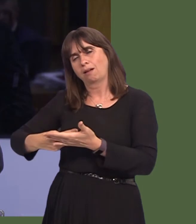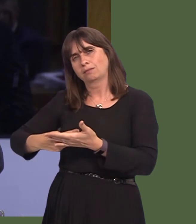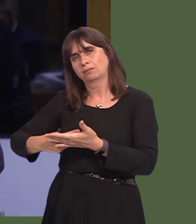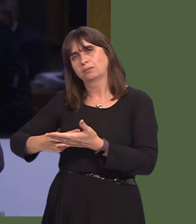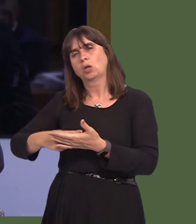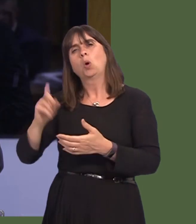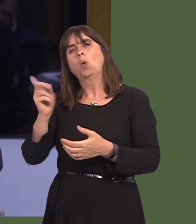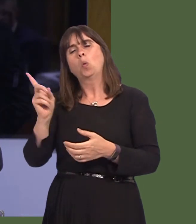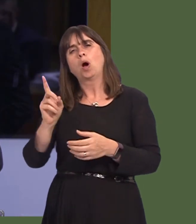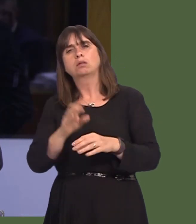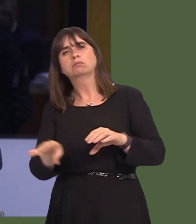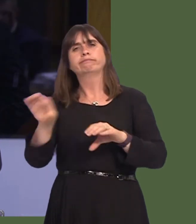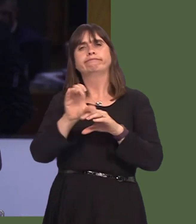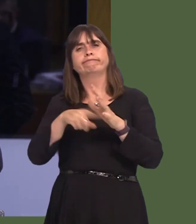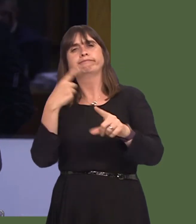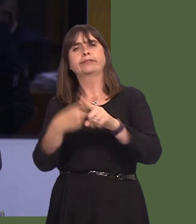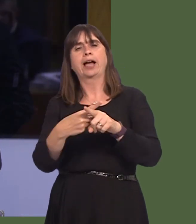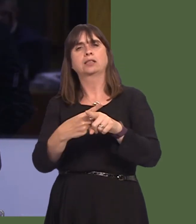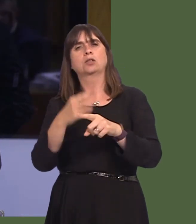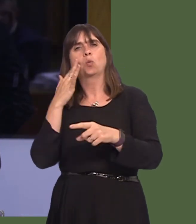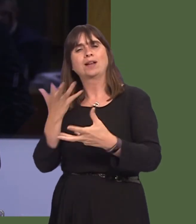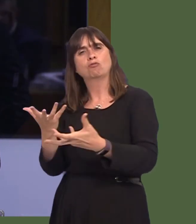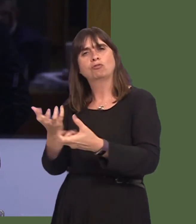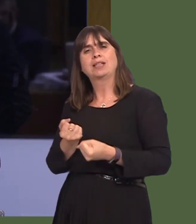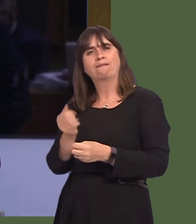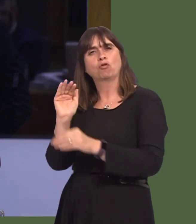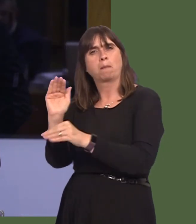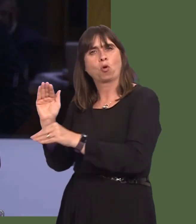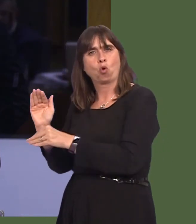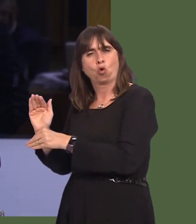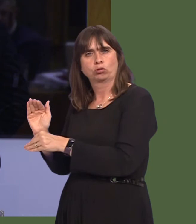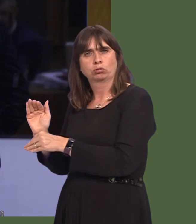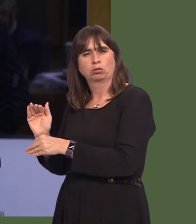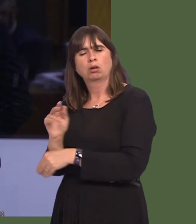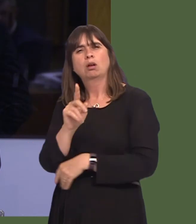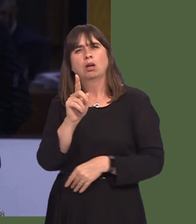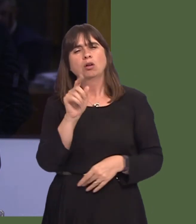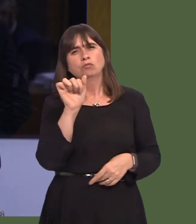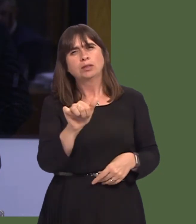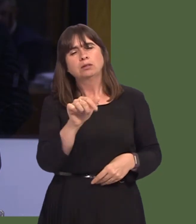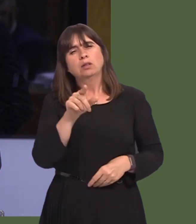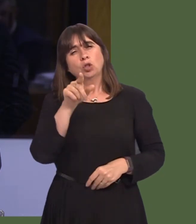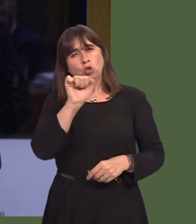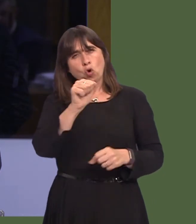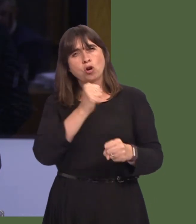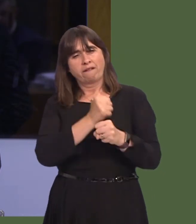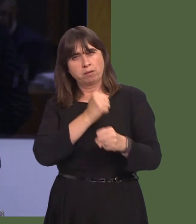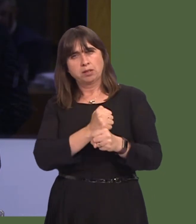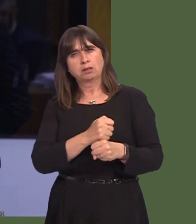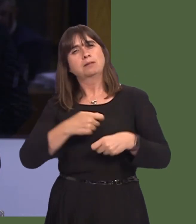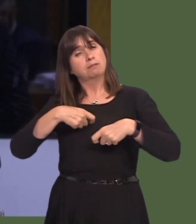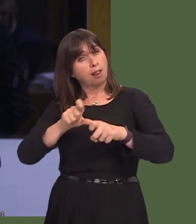or customs it wanted to put or not put on goods coming into the country. But First Minister, you made it clear earlier that your government